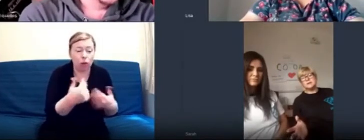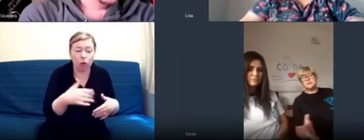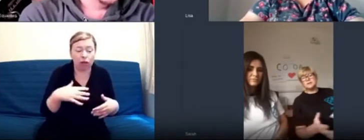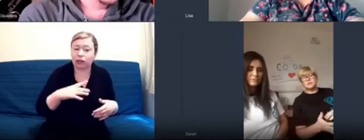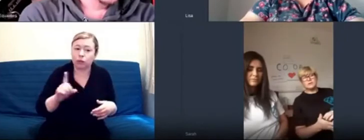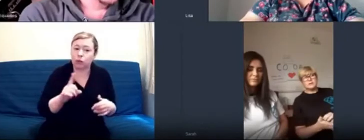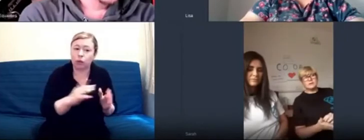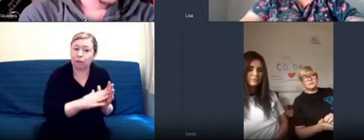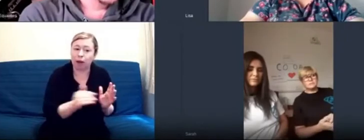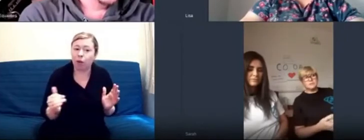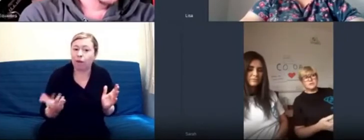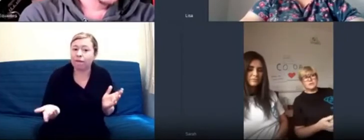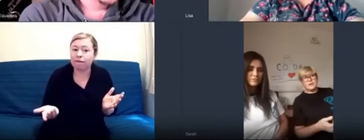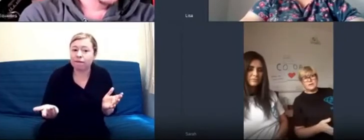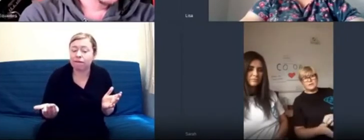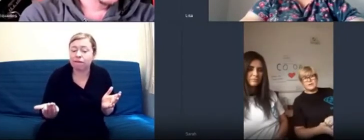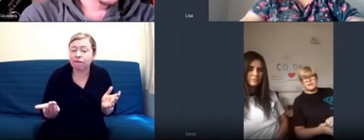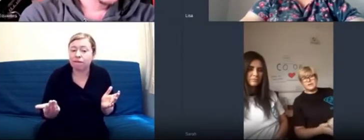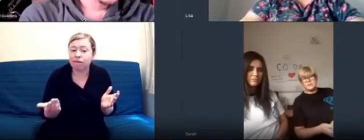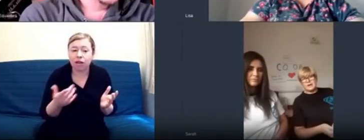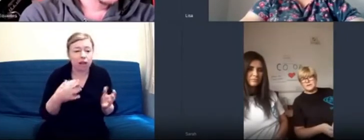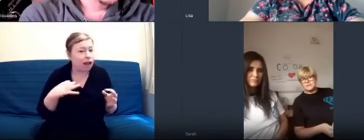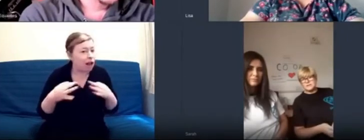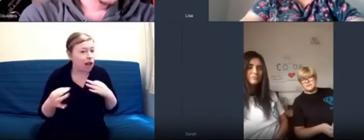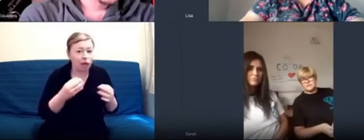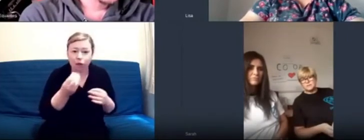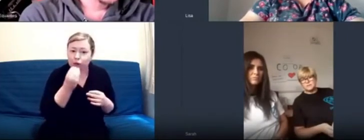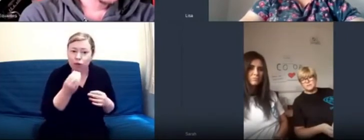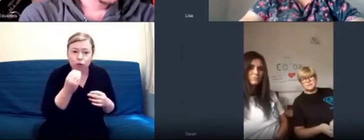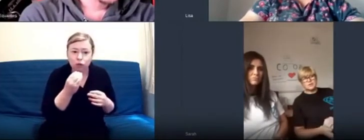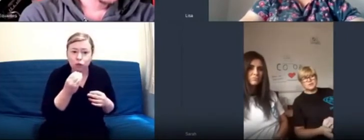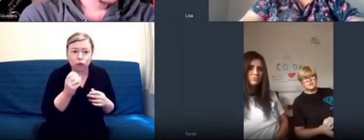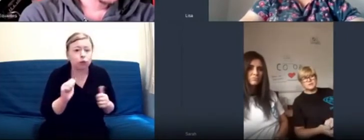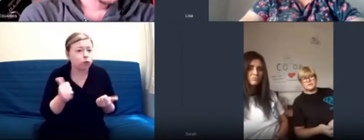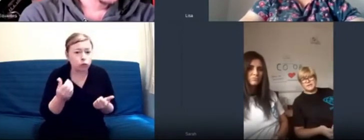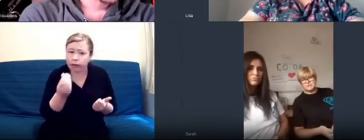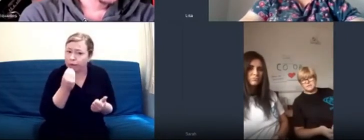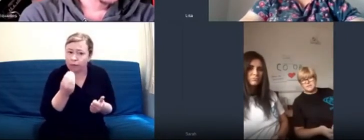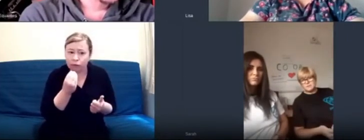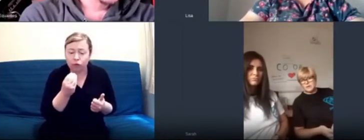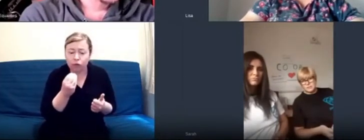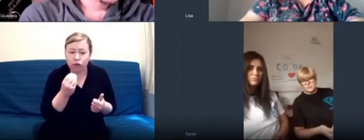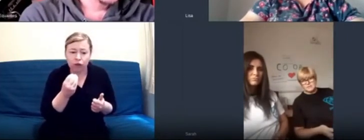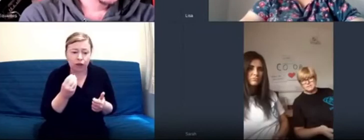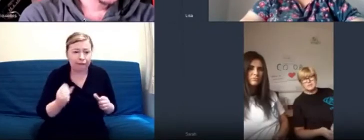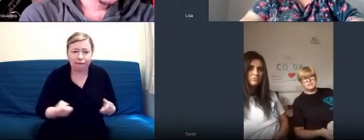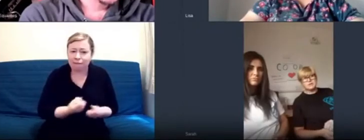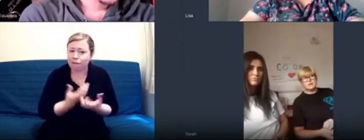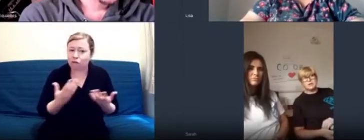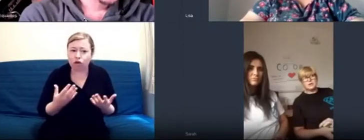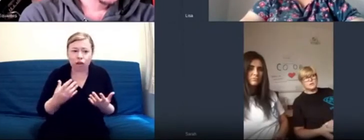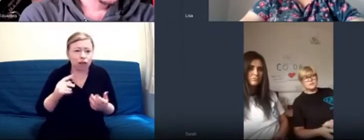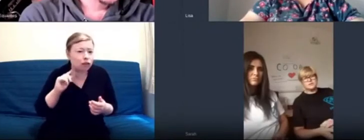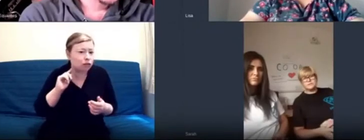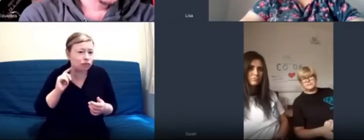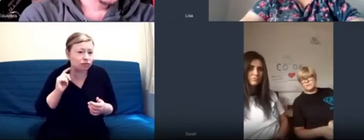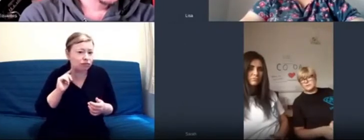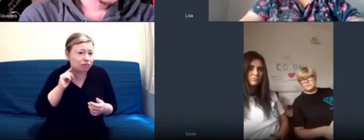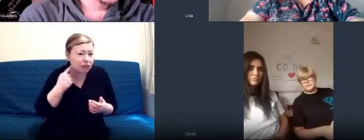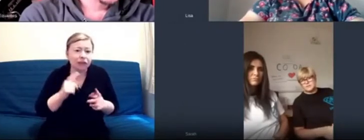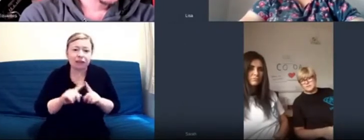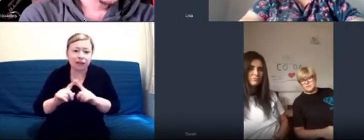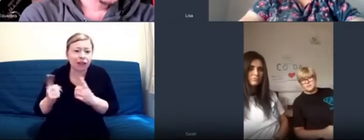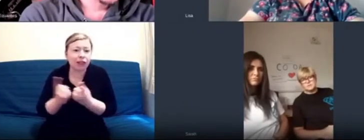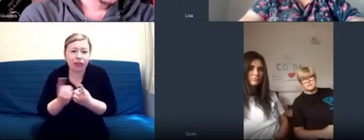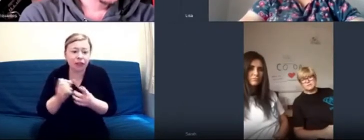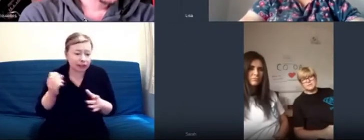then. They're all, you know, healthy, balanced meals. They're cooked with fresh meat where possible, all the sort of,